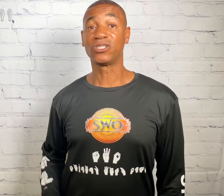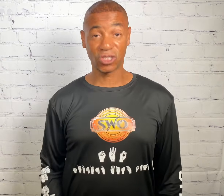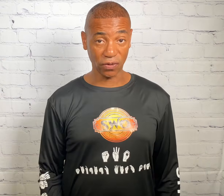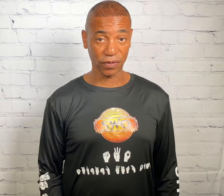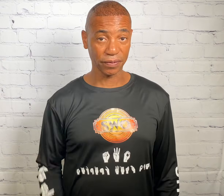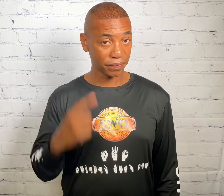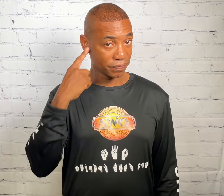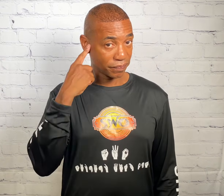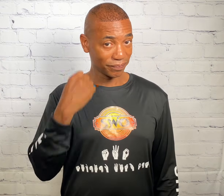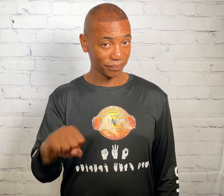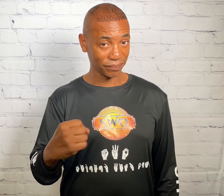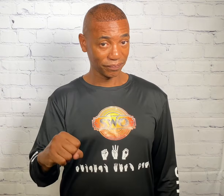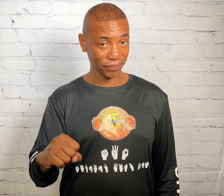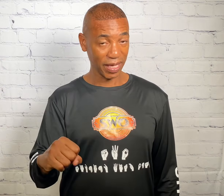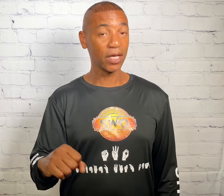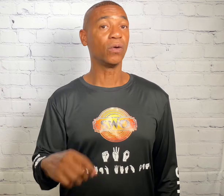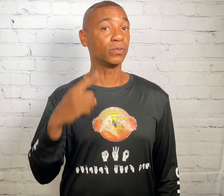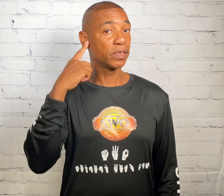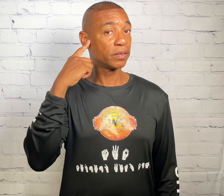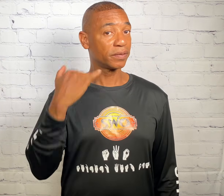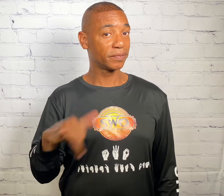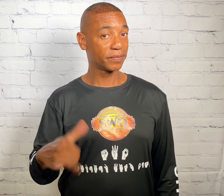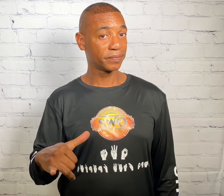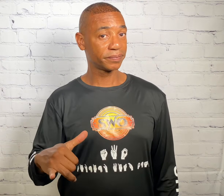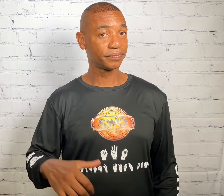That's silver and gold.